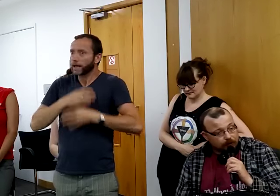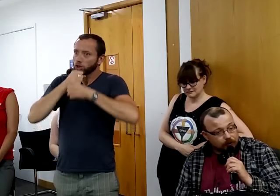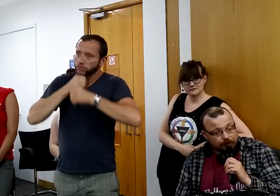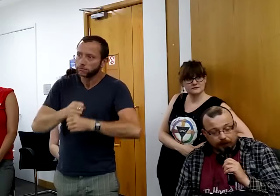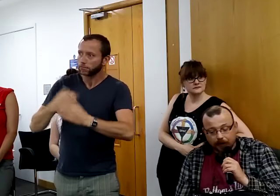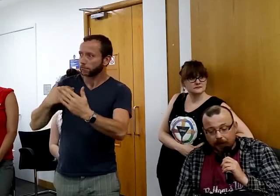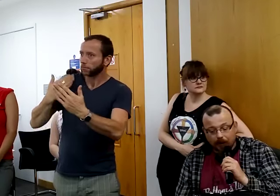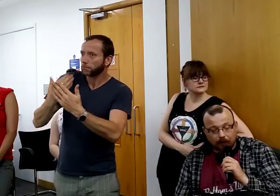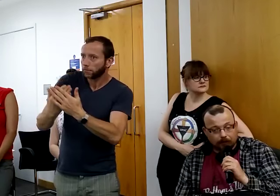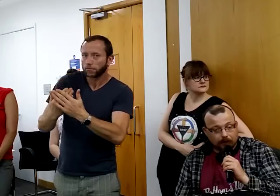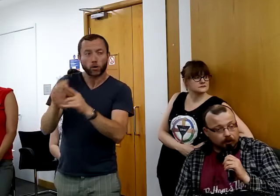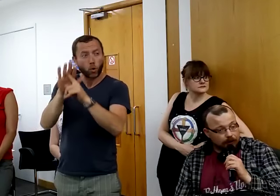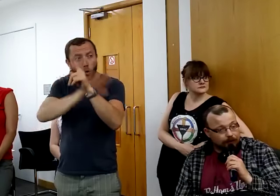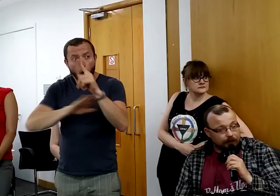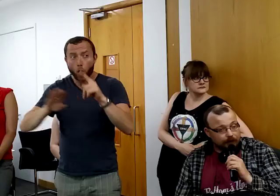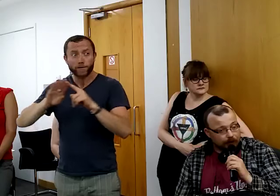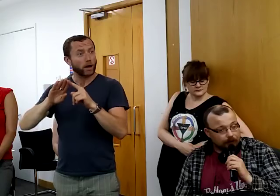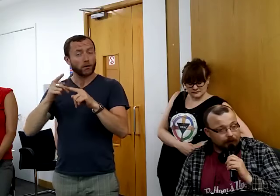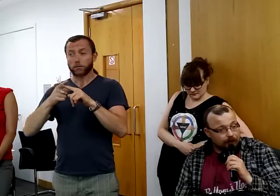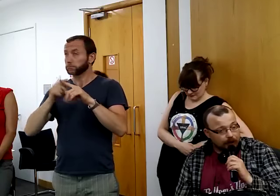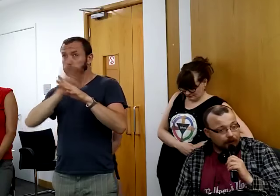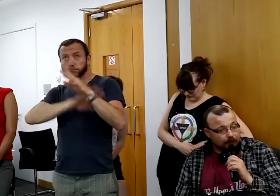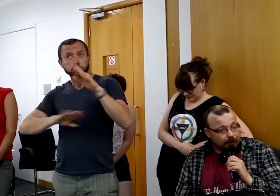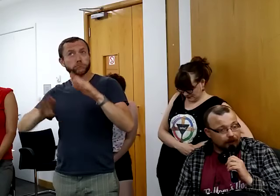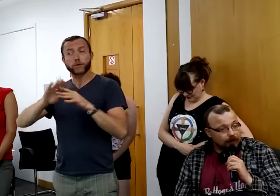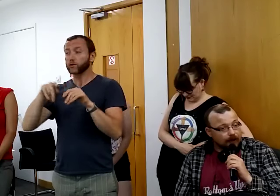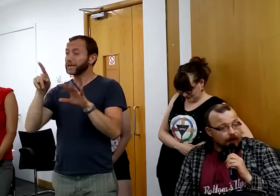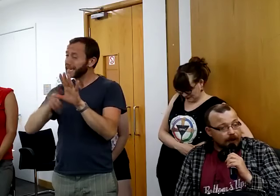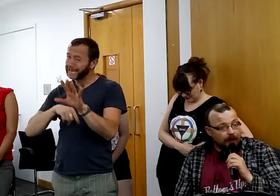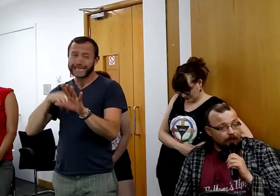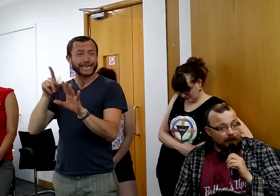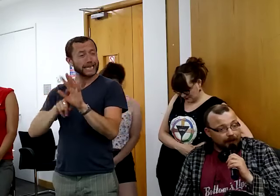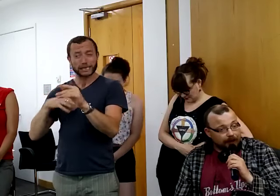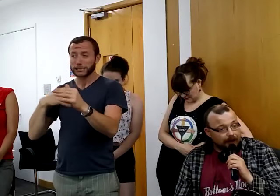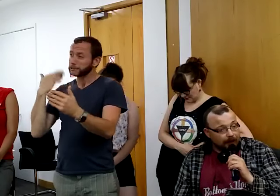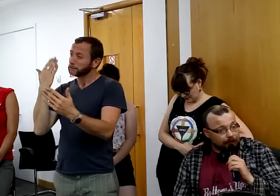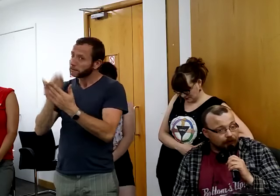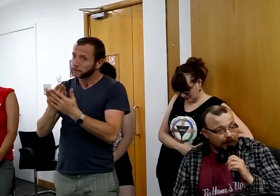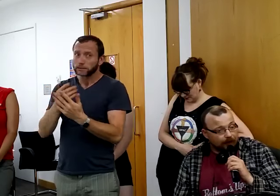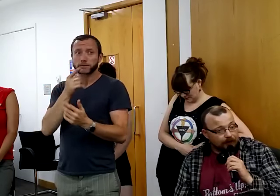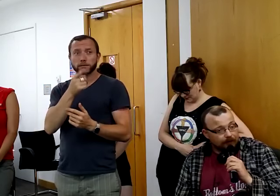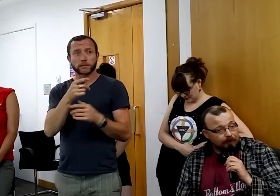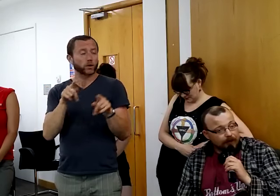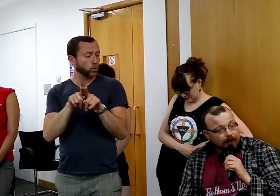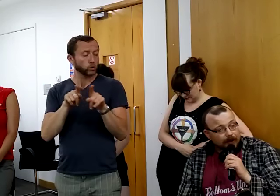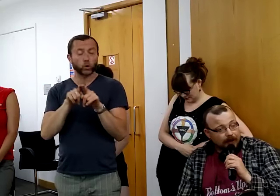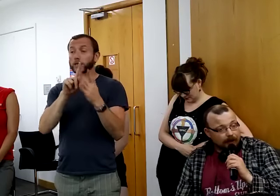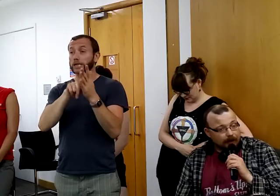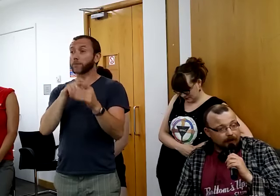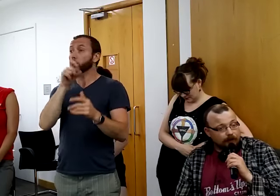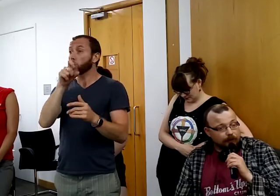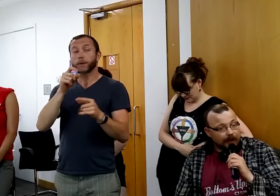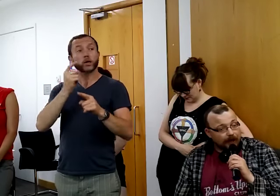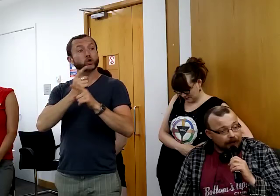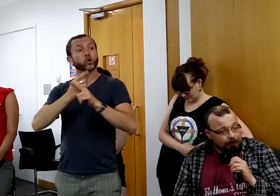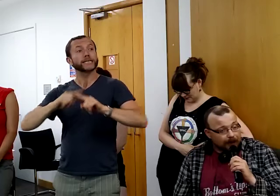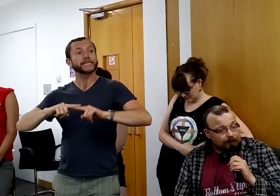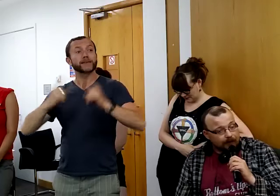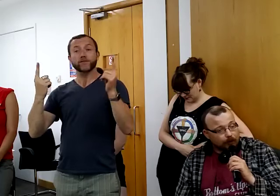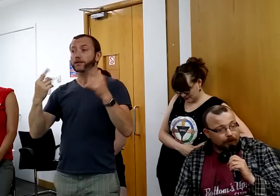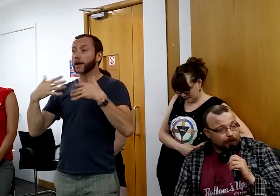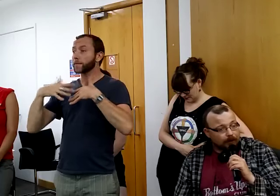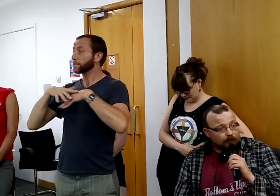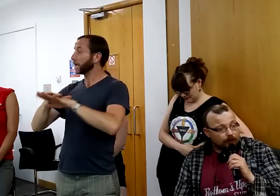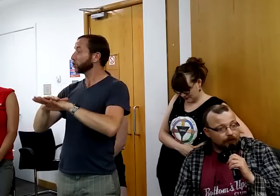cities across the country, literally for years and years now, in building a counter narrative, in